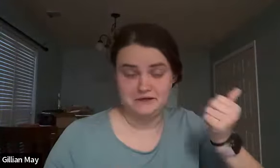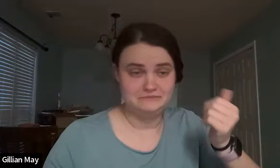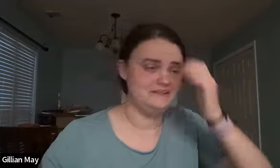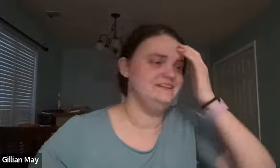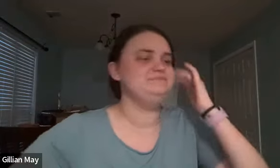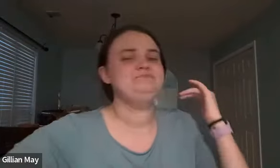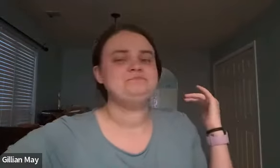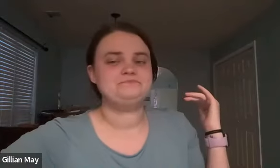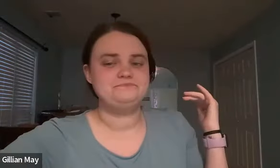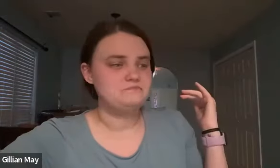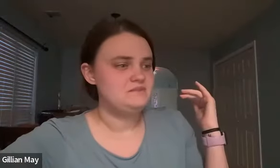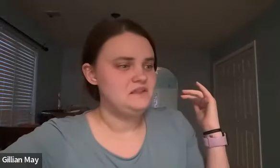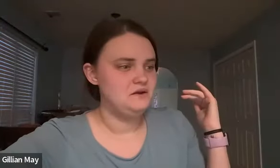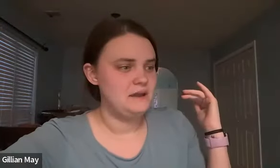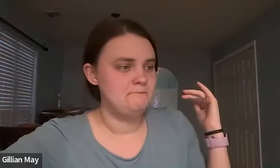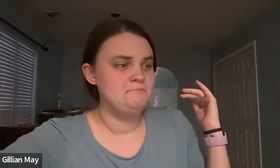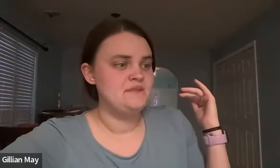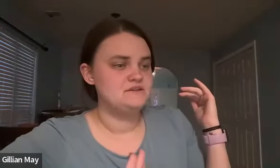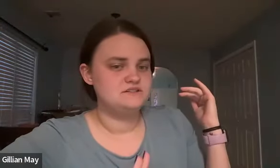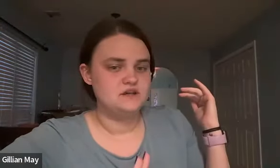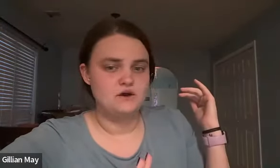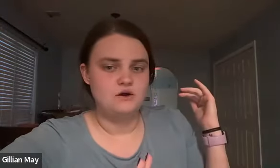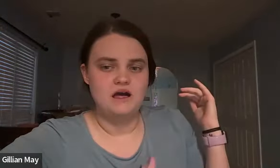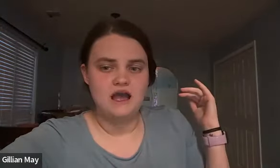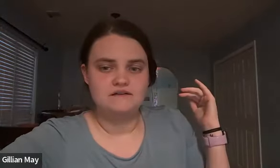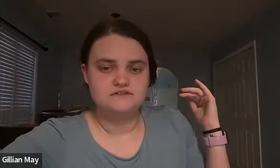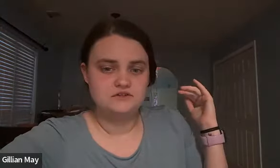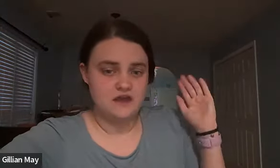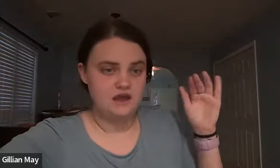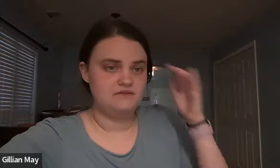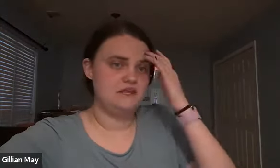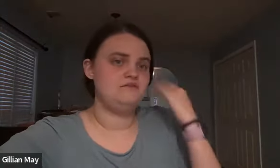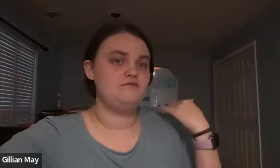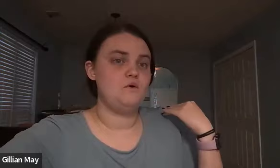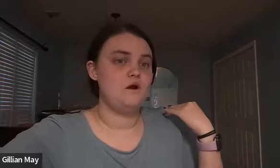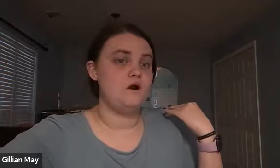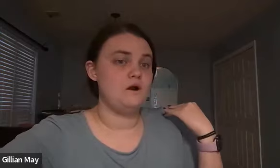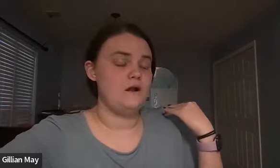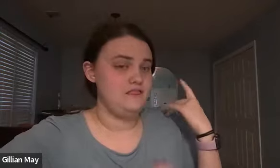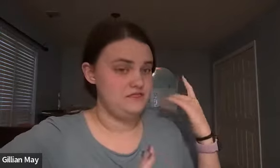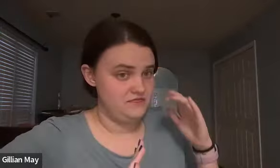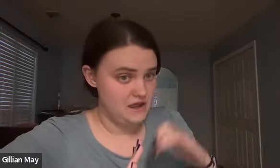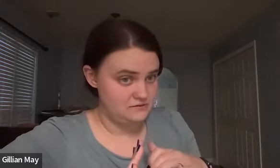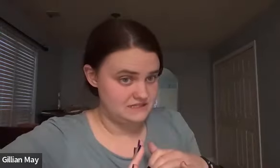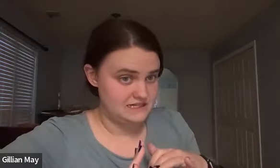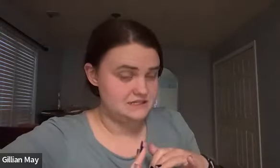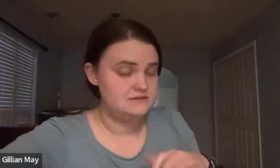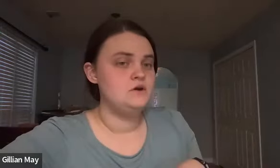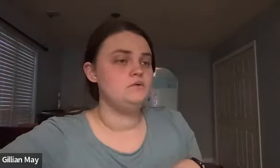better. Okay. So after that, then for our 1,000, what